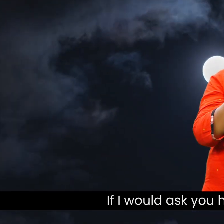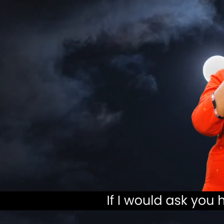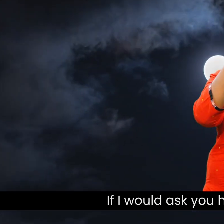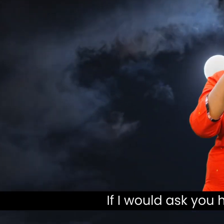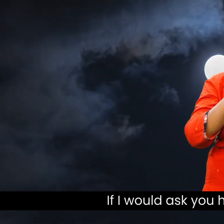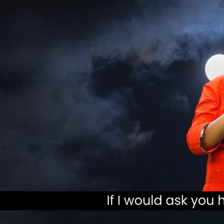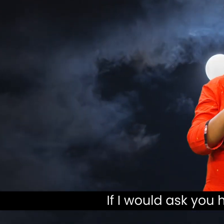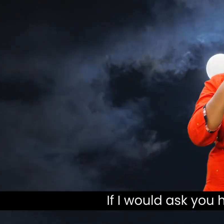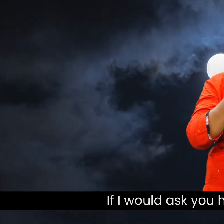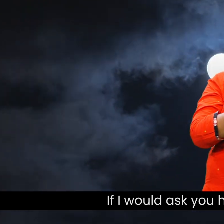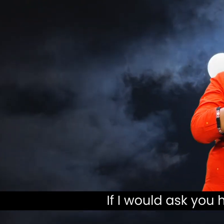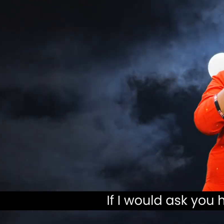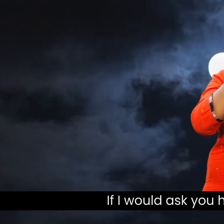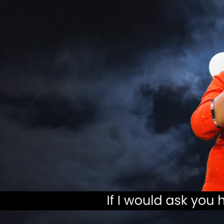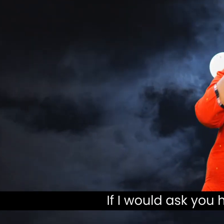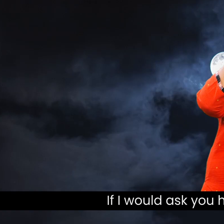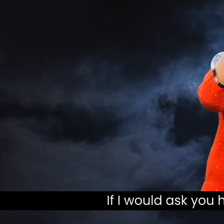ever stared to moon?